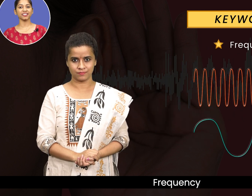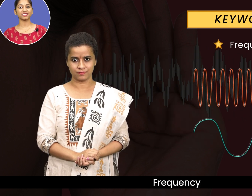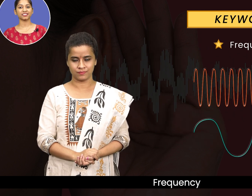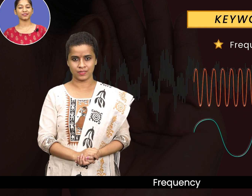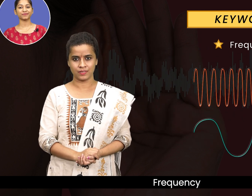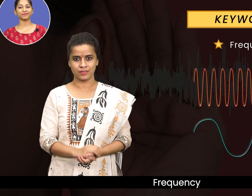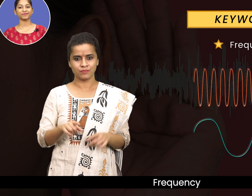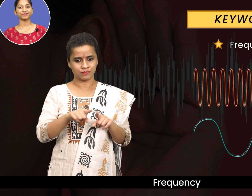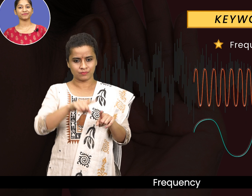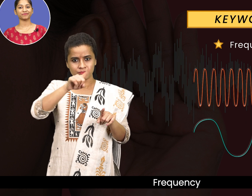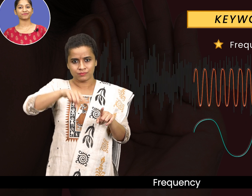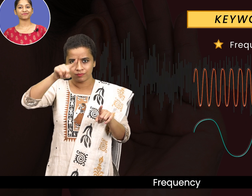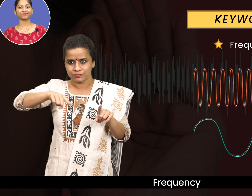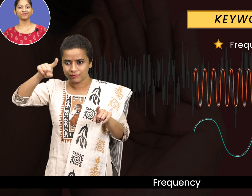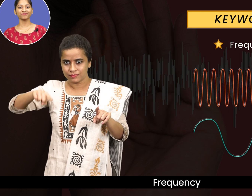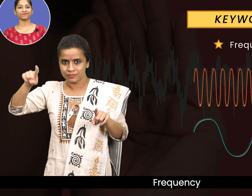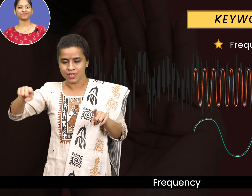frequency,